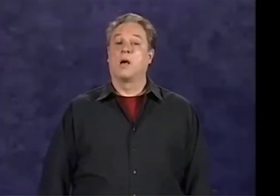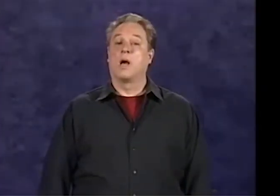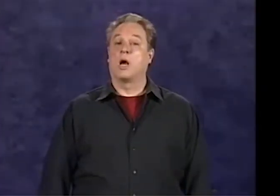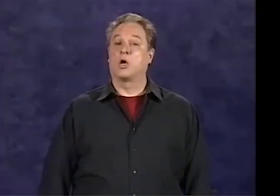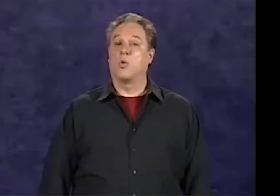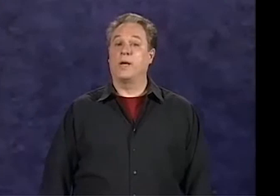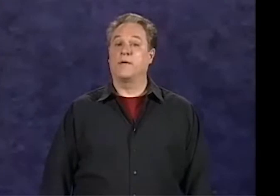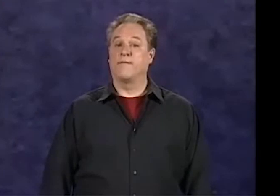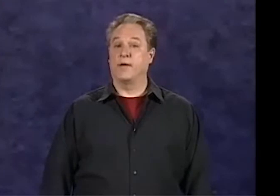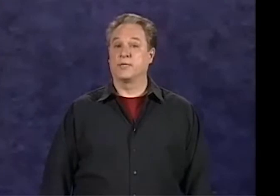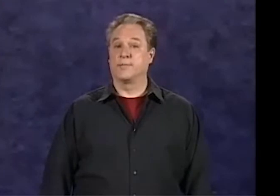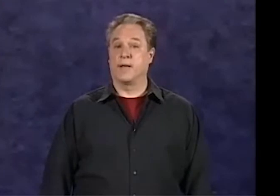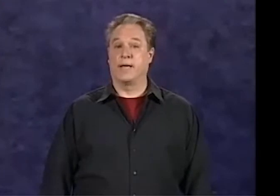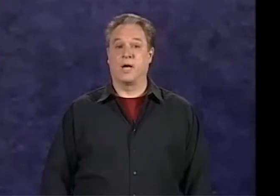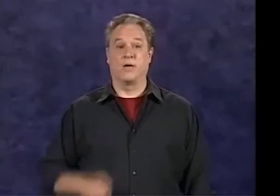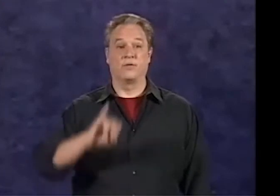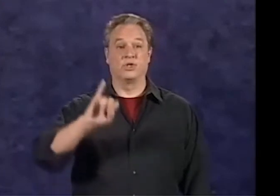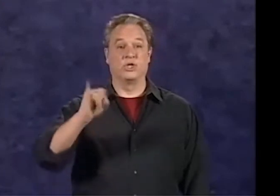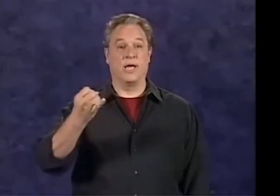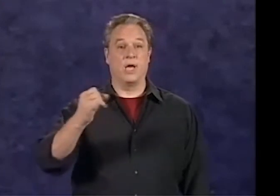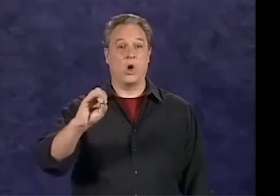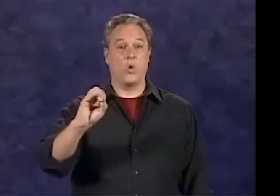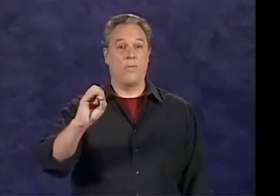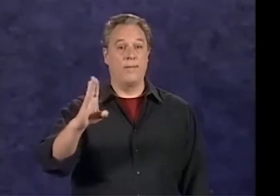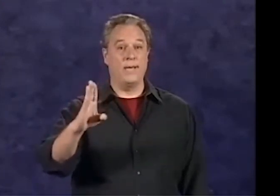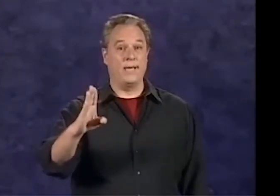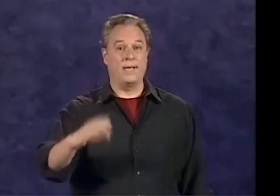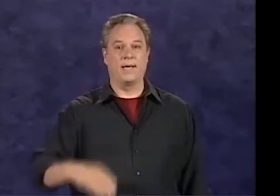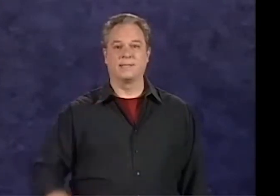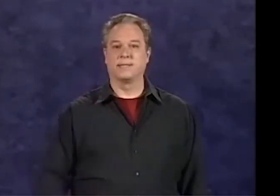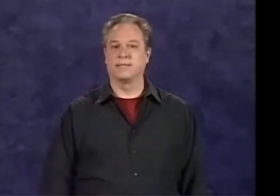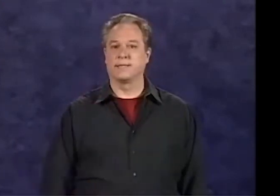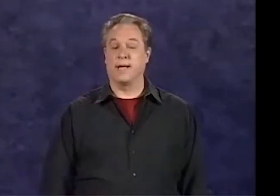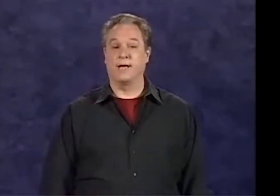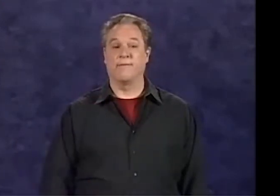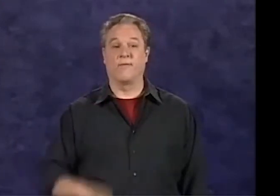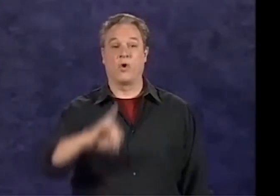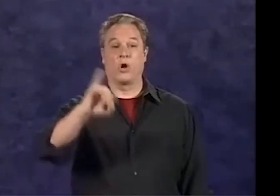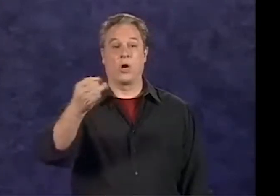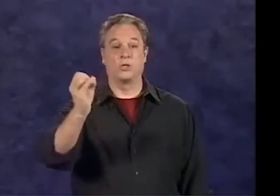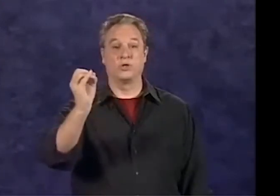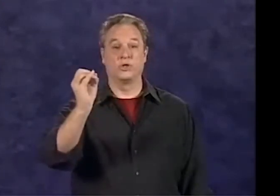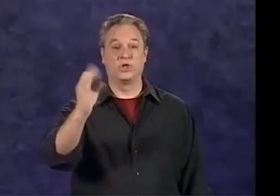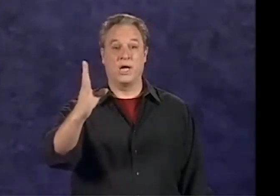A quick fingerspelling of JOB is the sign for job.